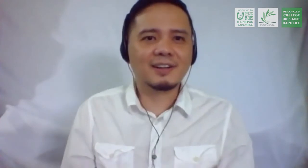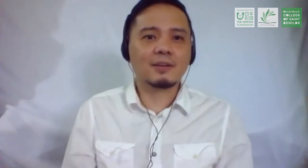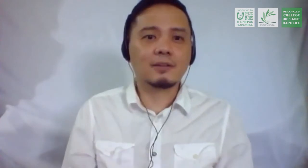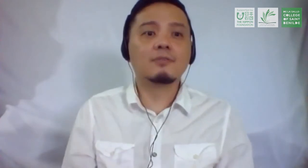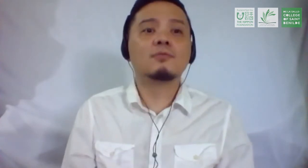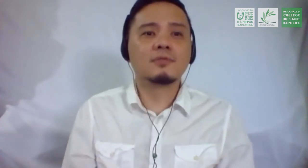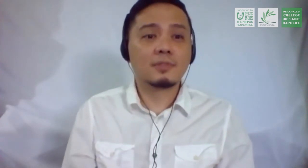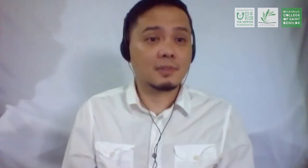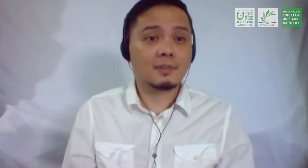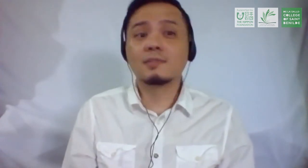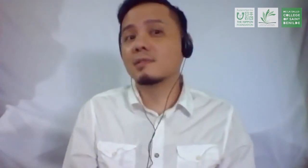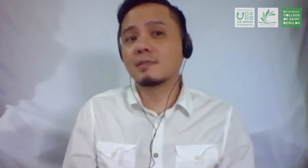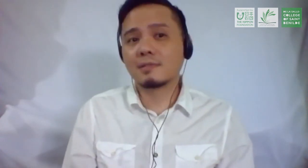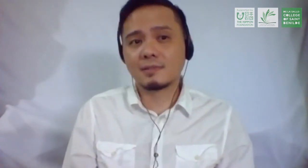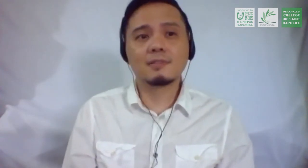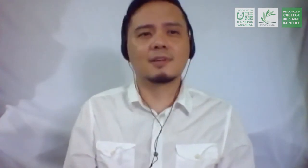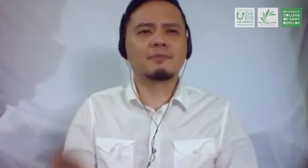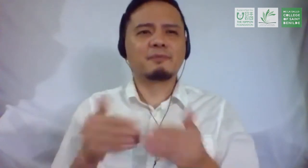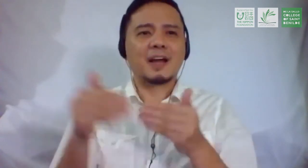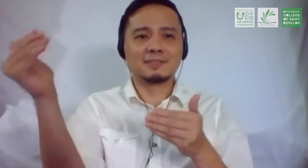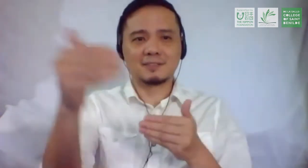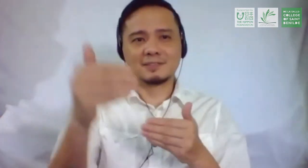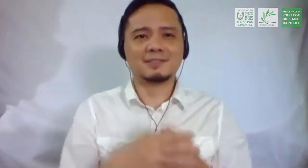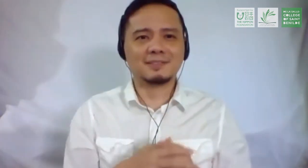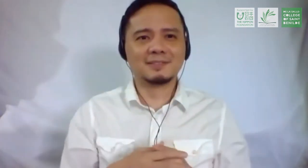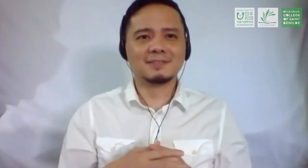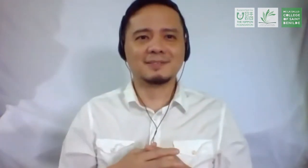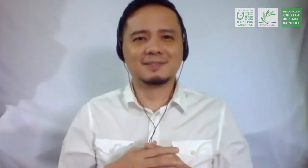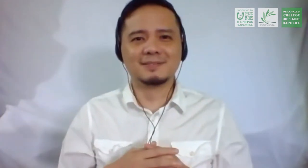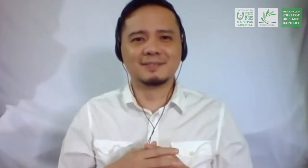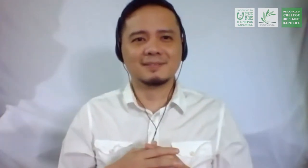Or Yeah. Yeah.